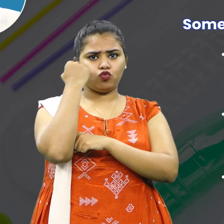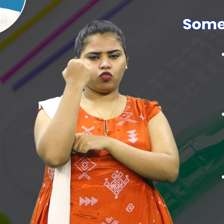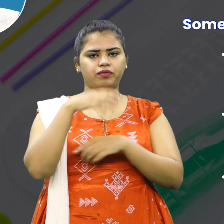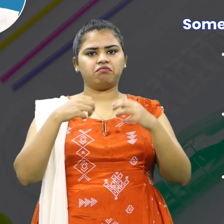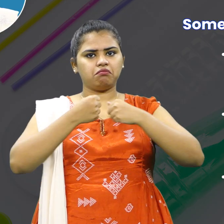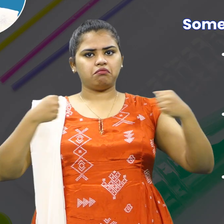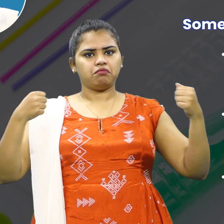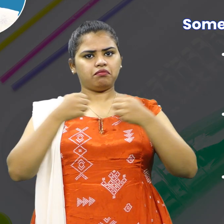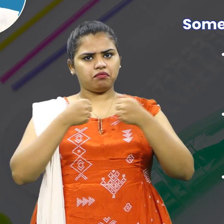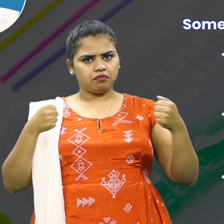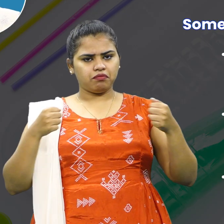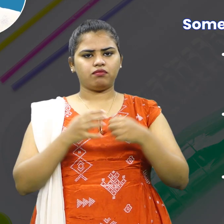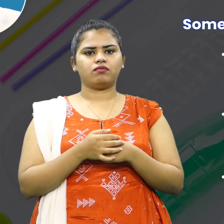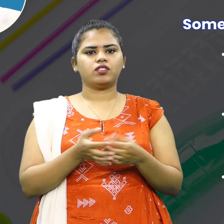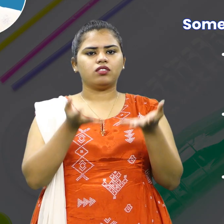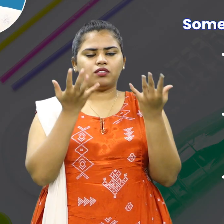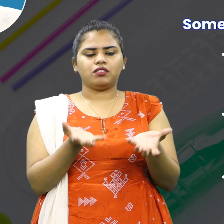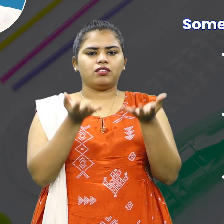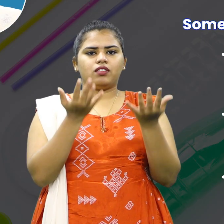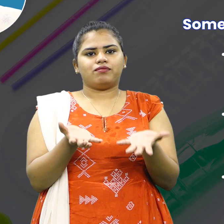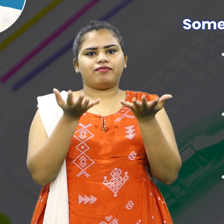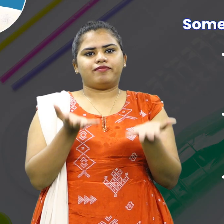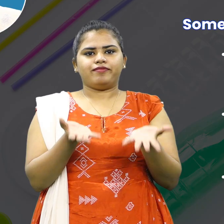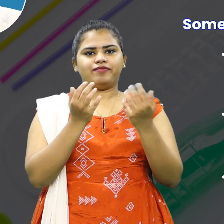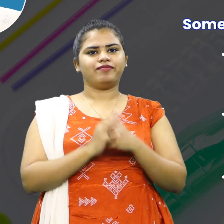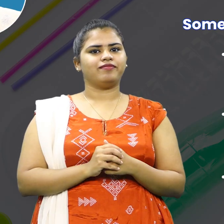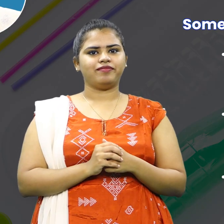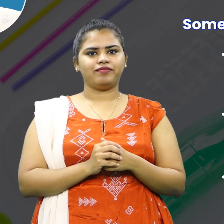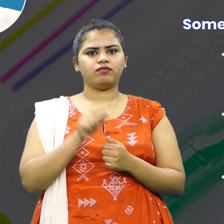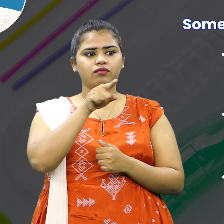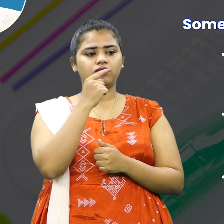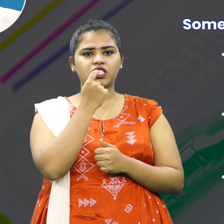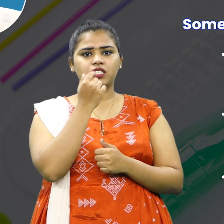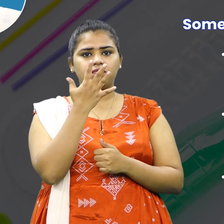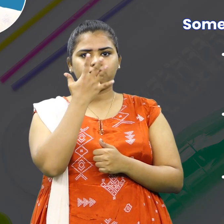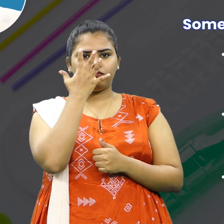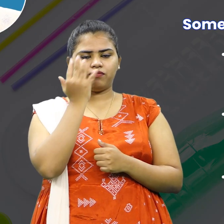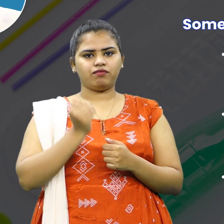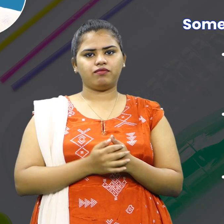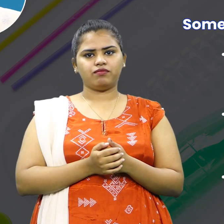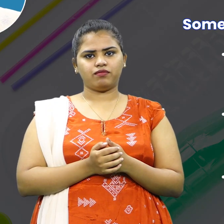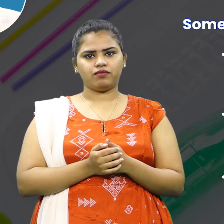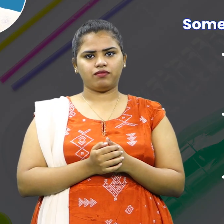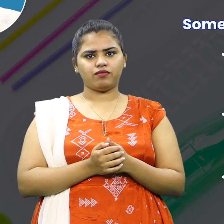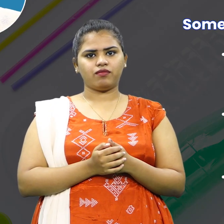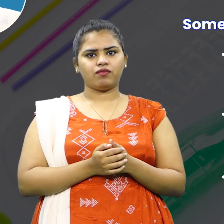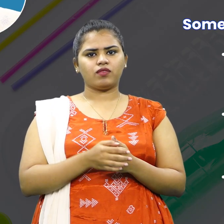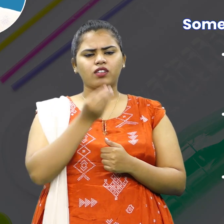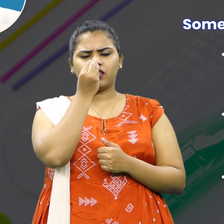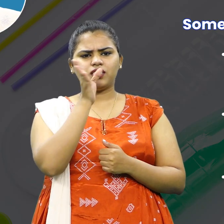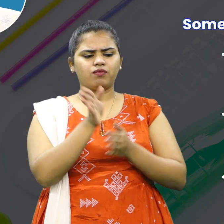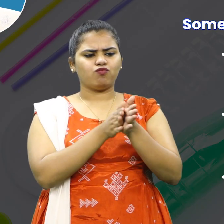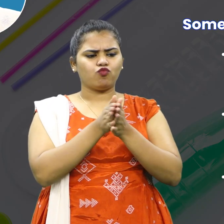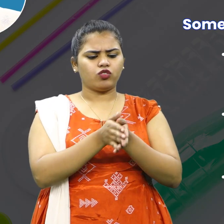elastic, and light. It is lustrous and easy to wash